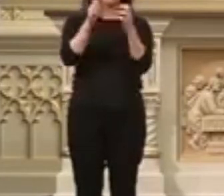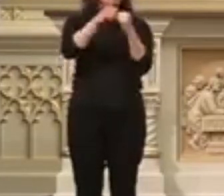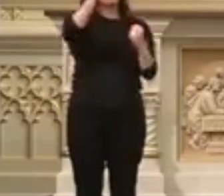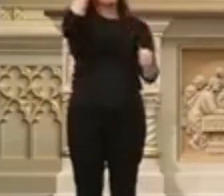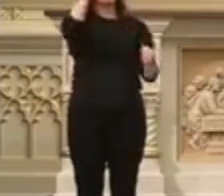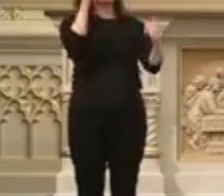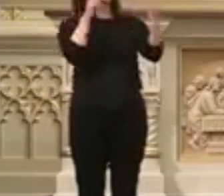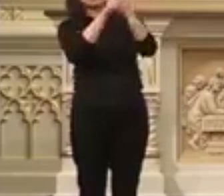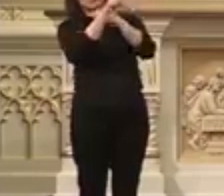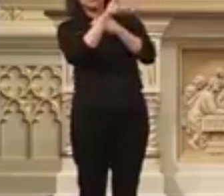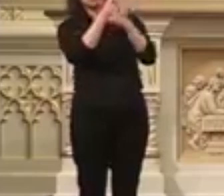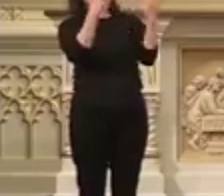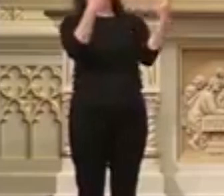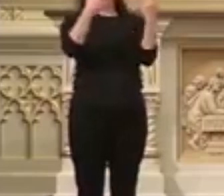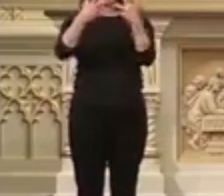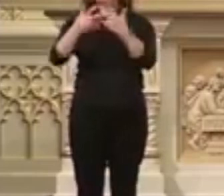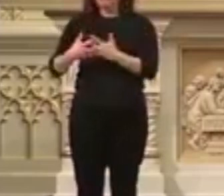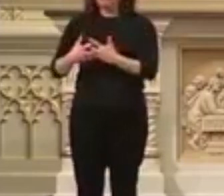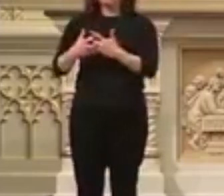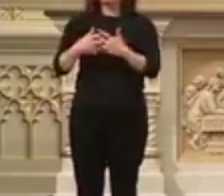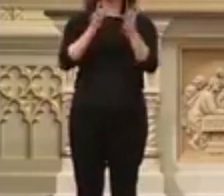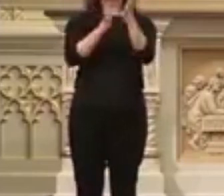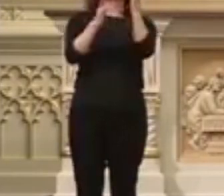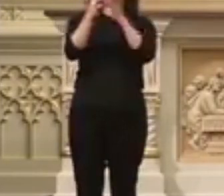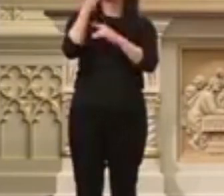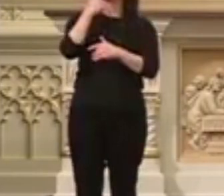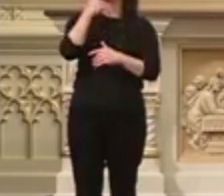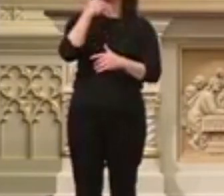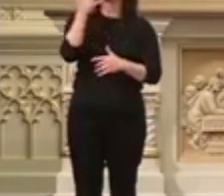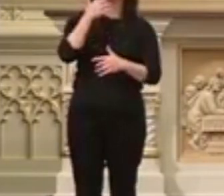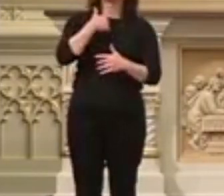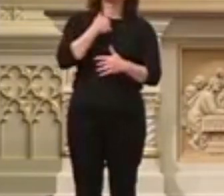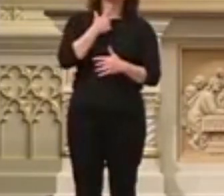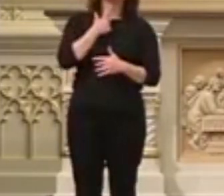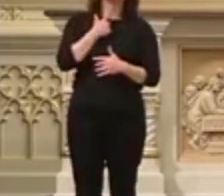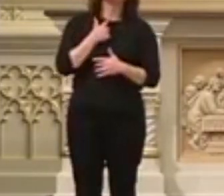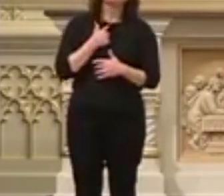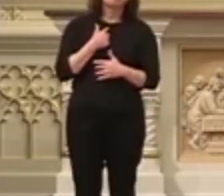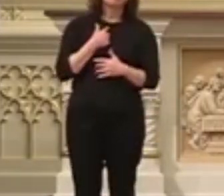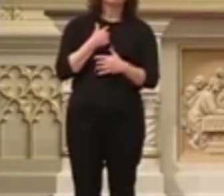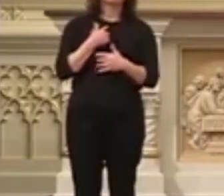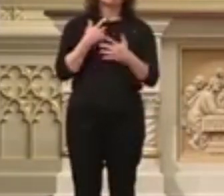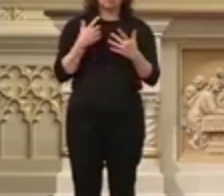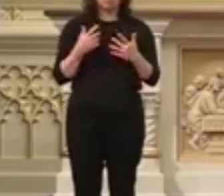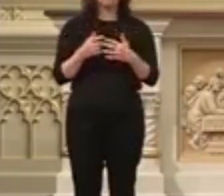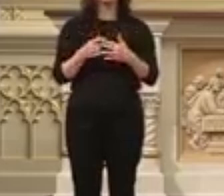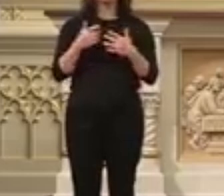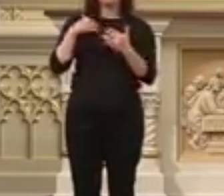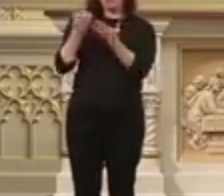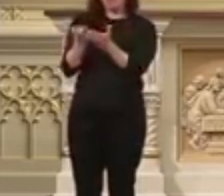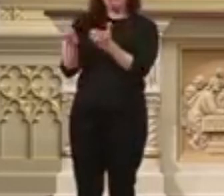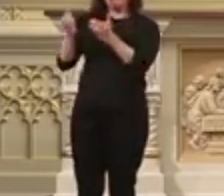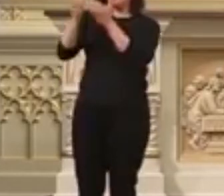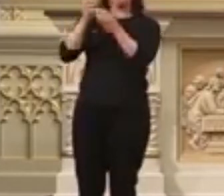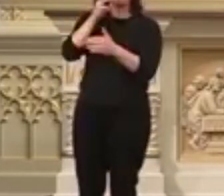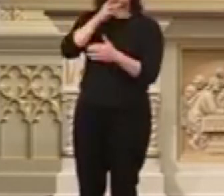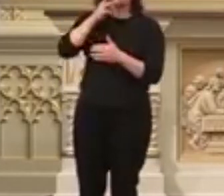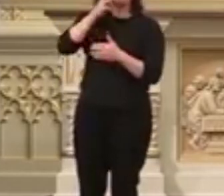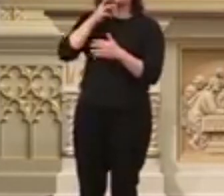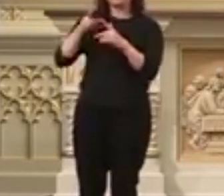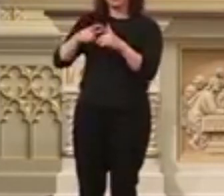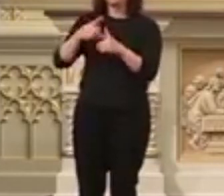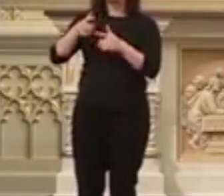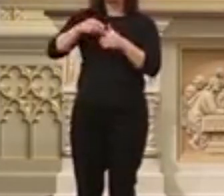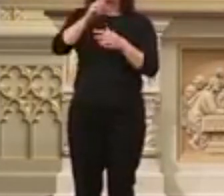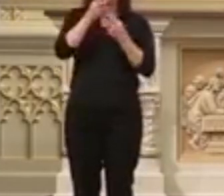said, I thirst. There was a vessel filled with common wine, so they put a